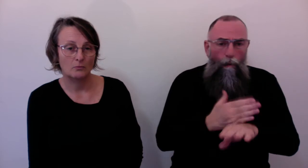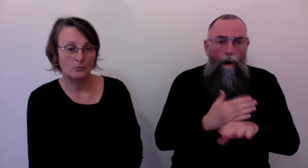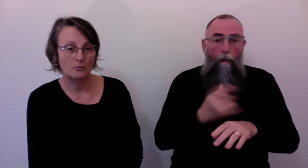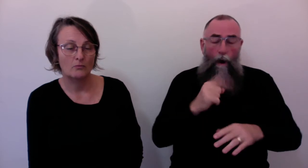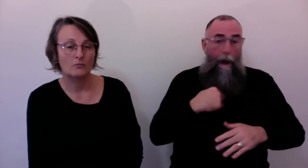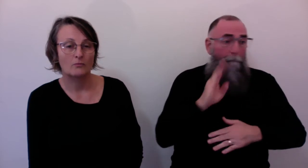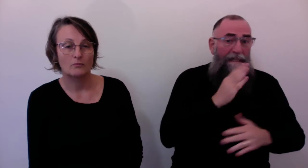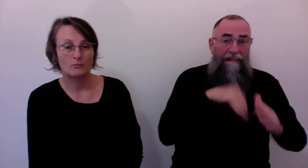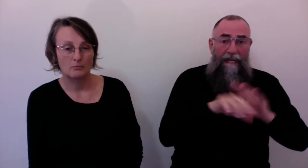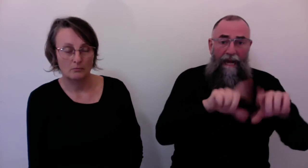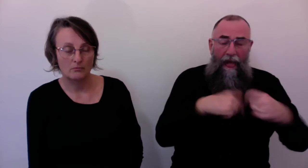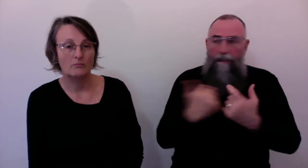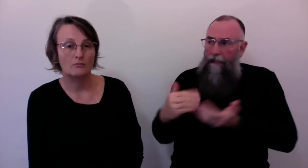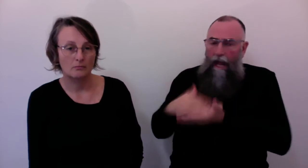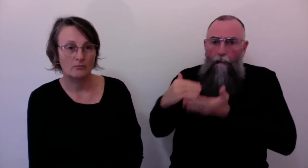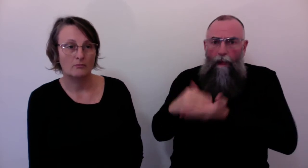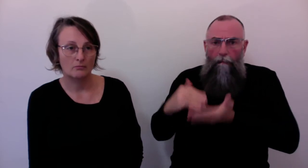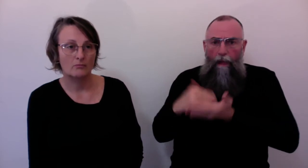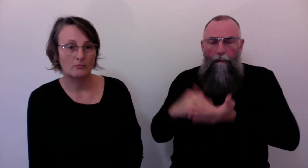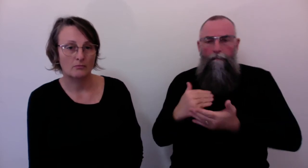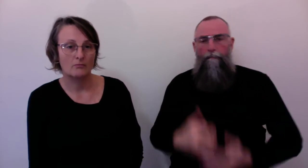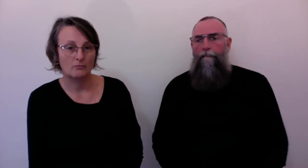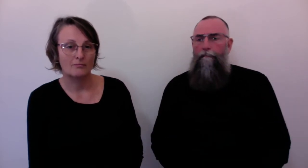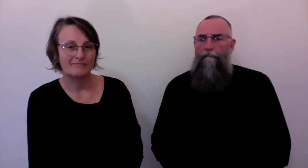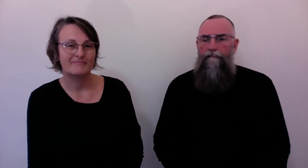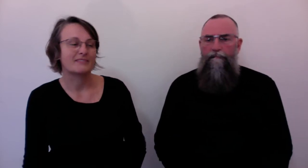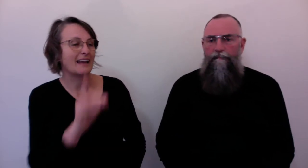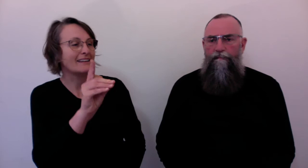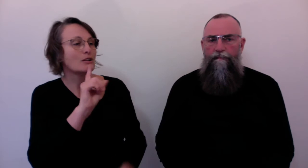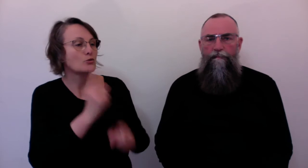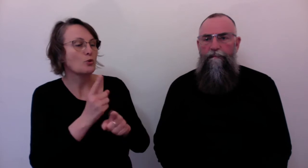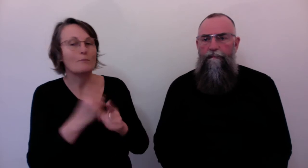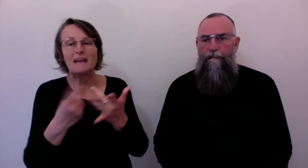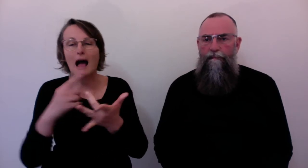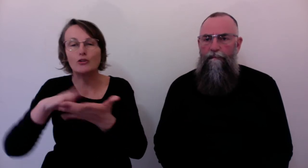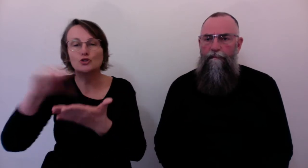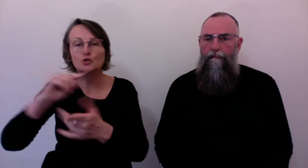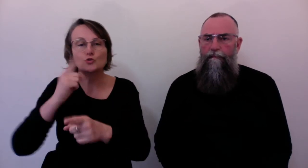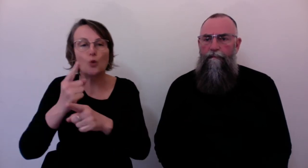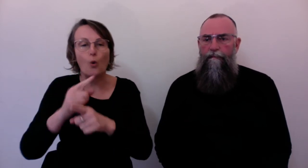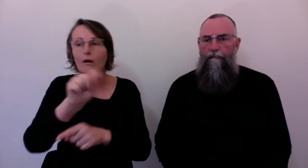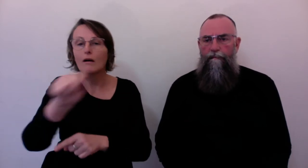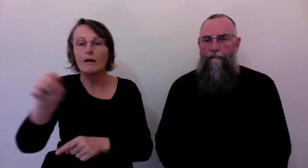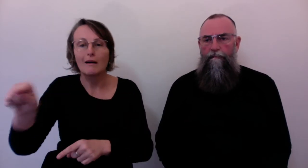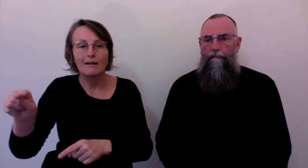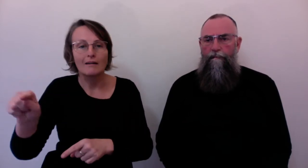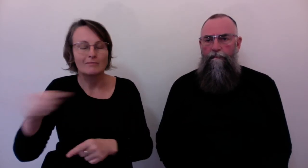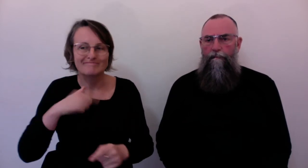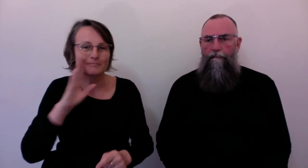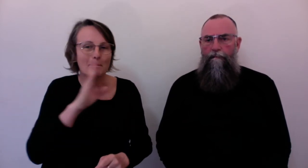hear. If the other kids are they're like, hey, you know, Samantha, what's that answer? And Samantha will say, you can't hear that because Samantha's